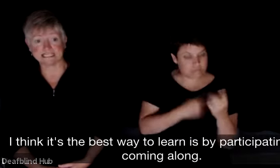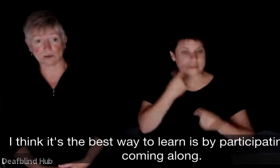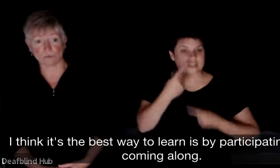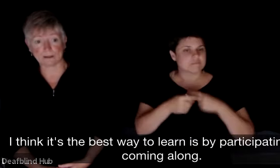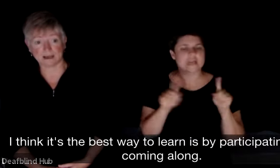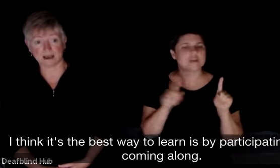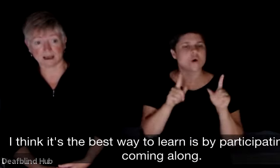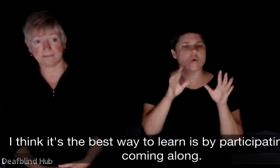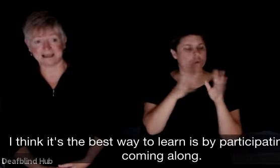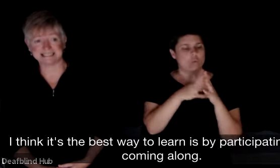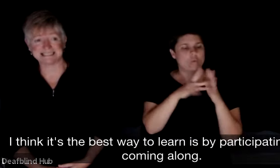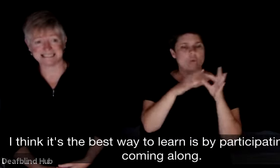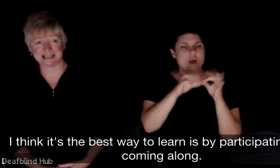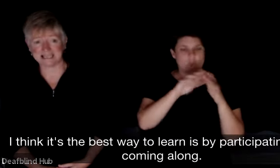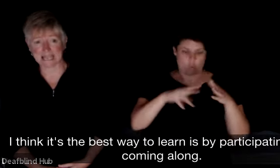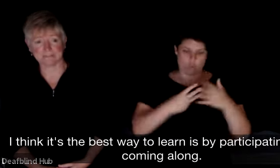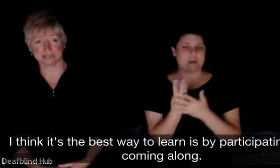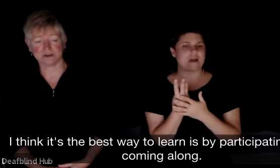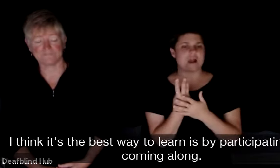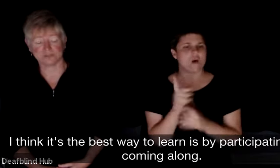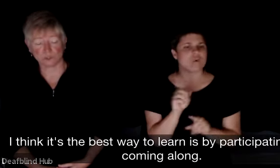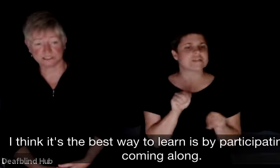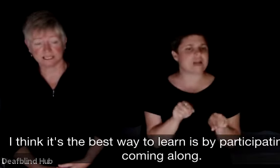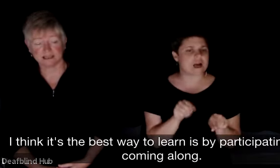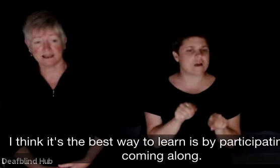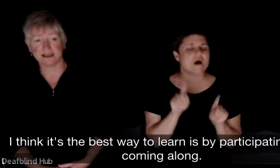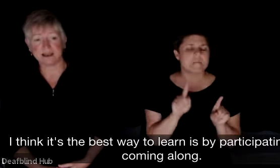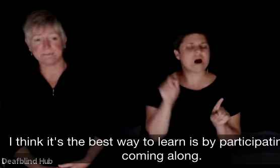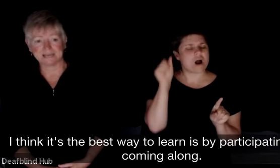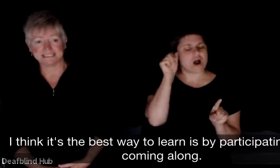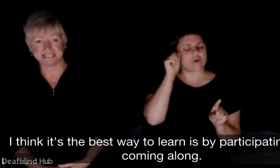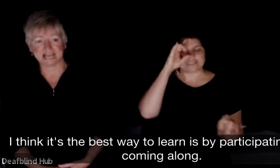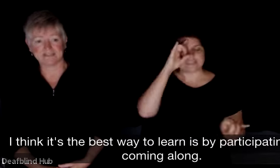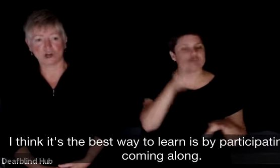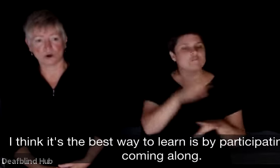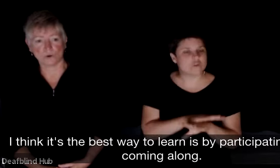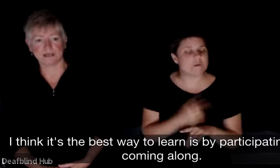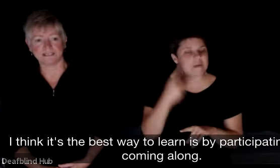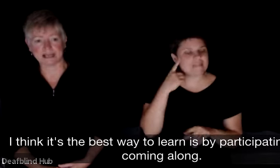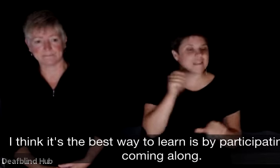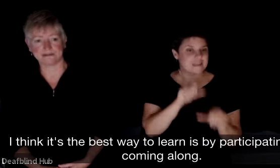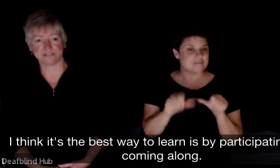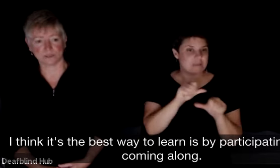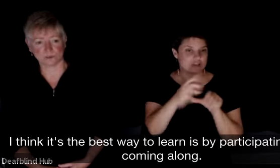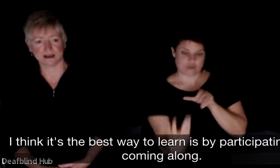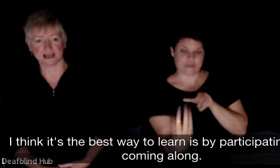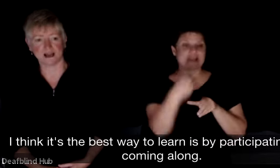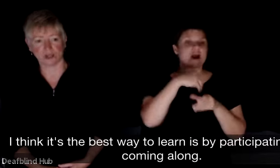but still it can be confusing, and it's best to have a go and come along and learn that